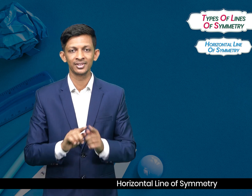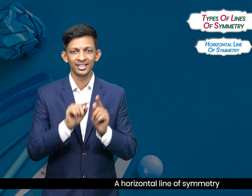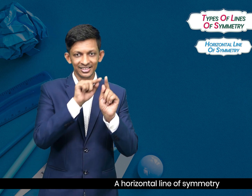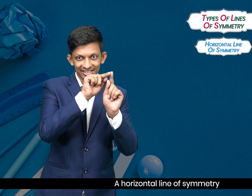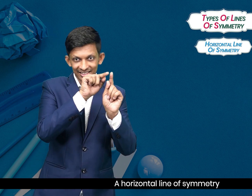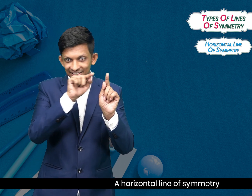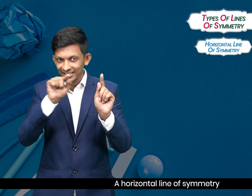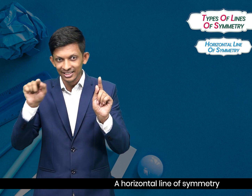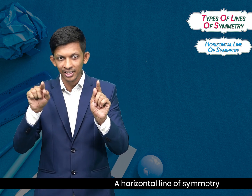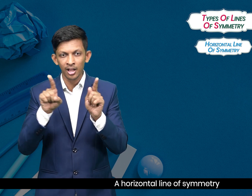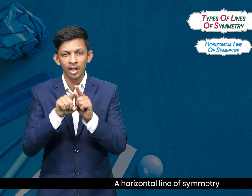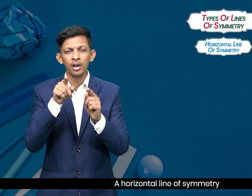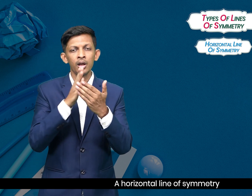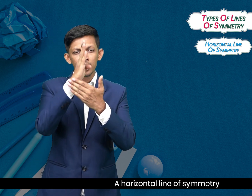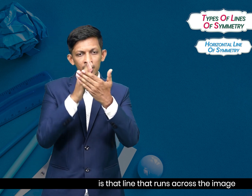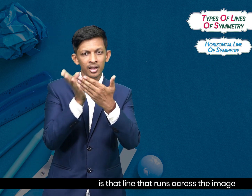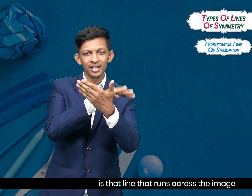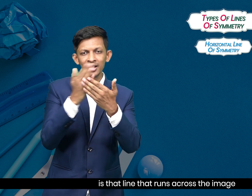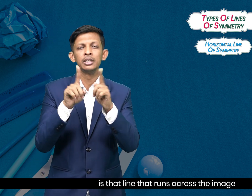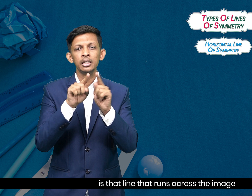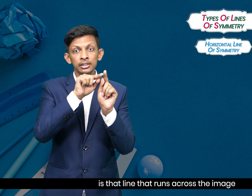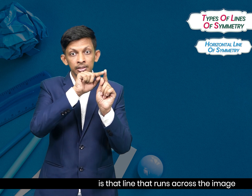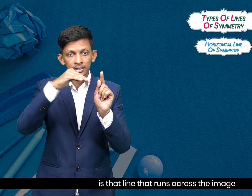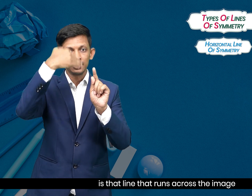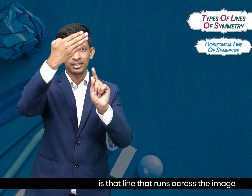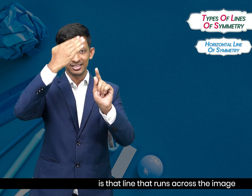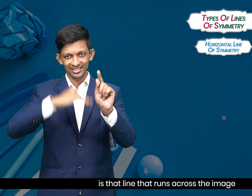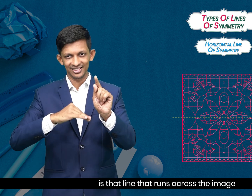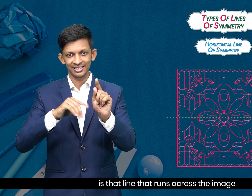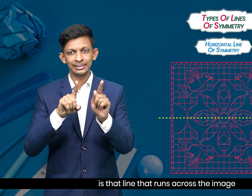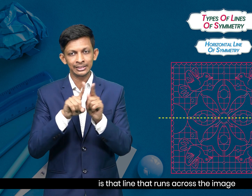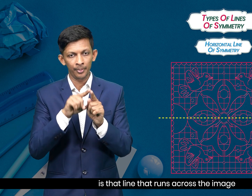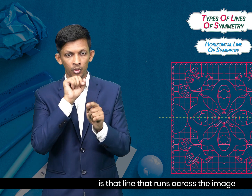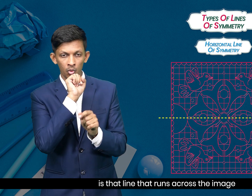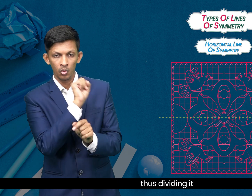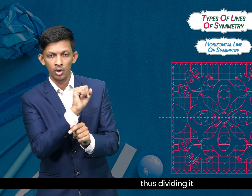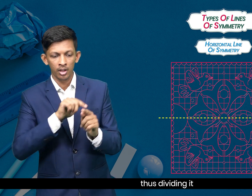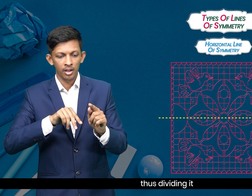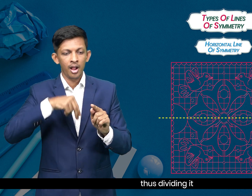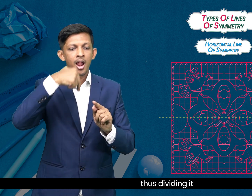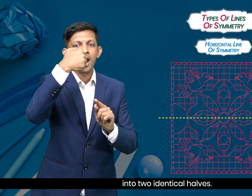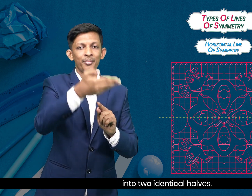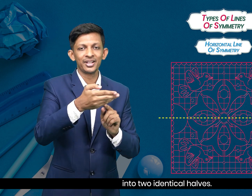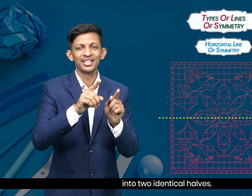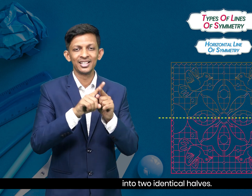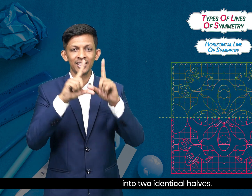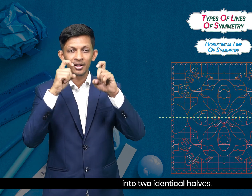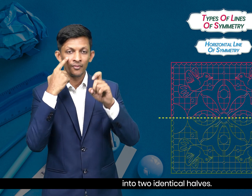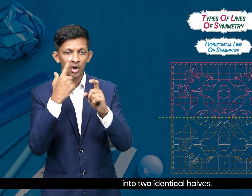A horizontal line of symmetry is that line that runs across the image, thus dividing it into two identical